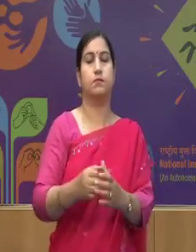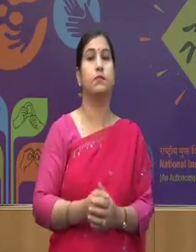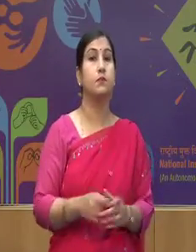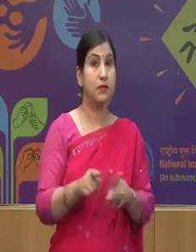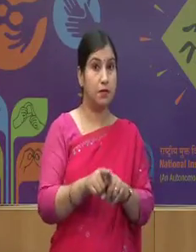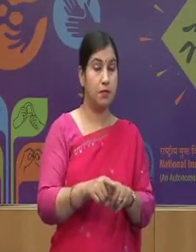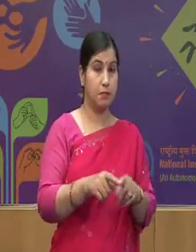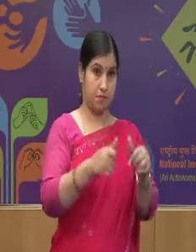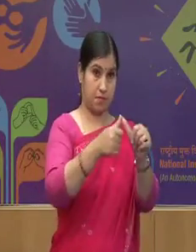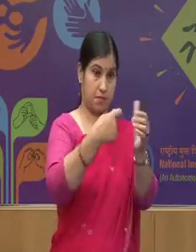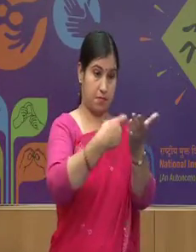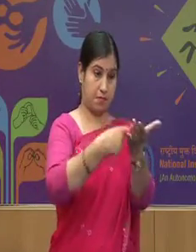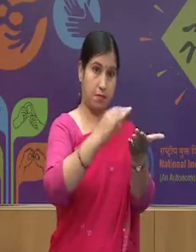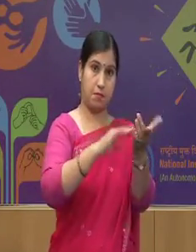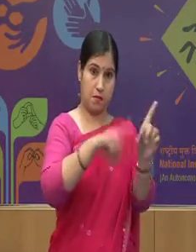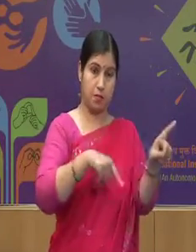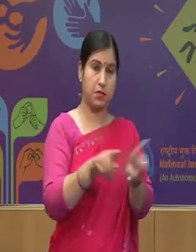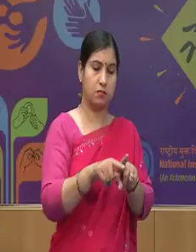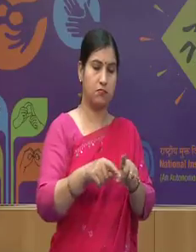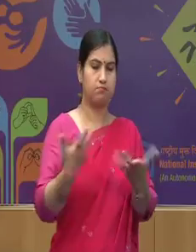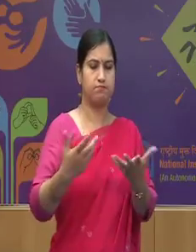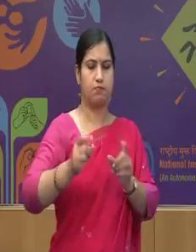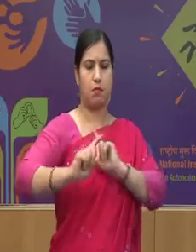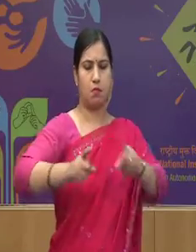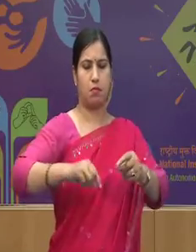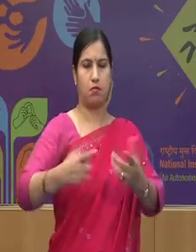and the army was also disbanded.